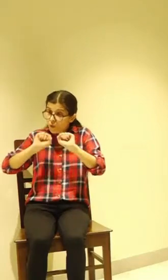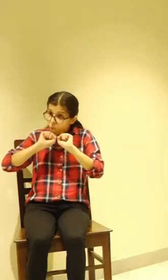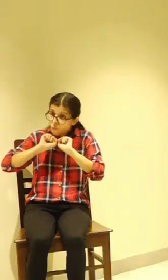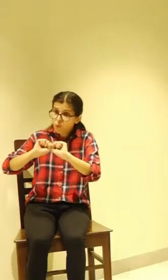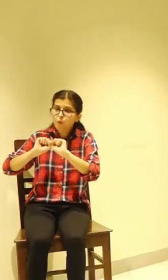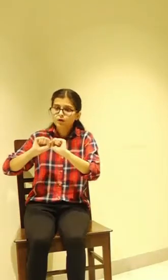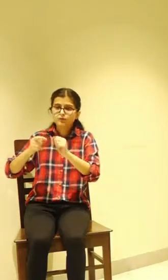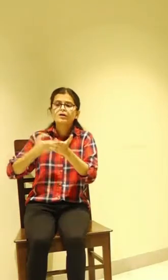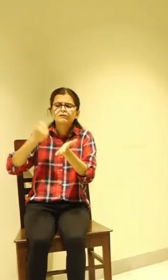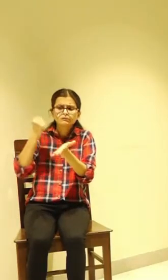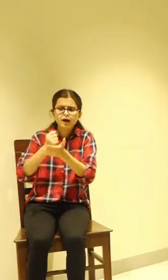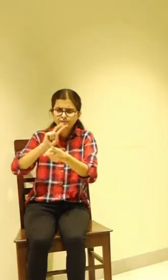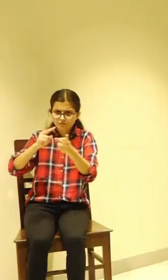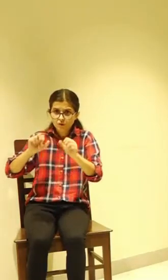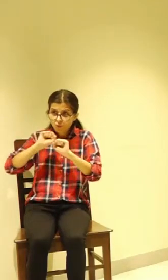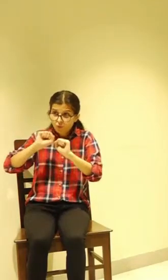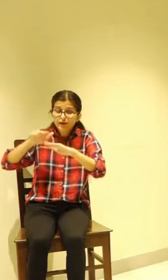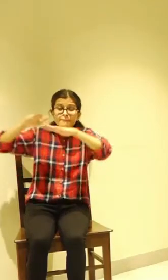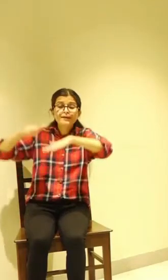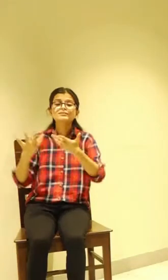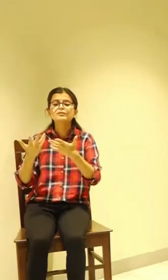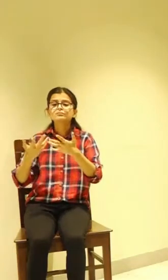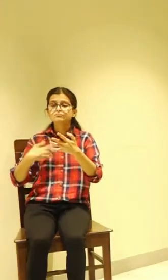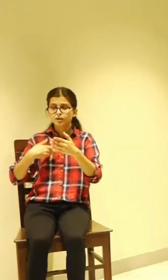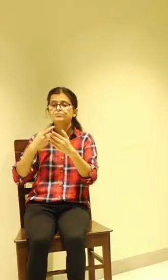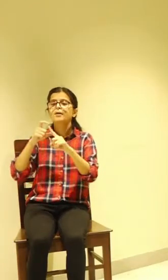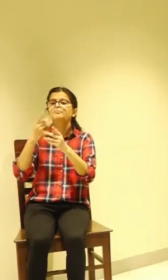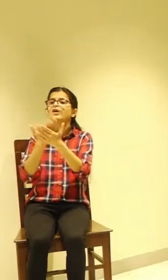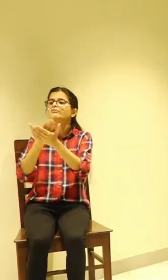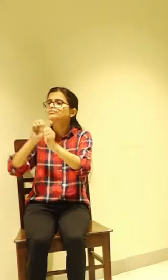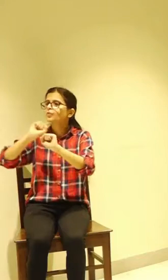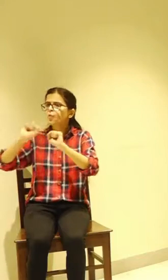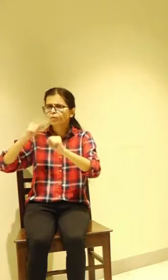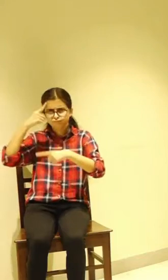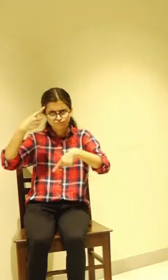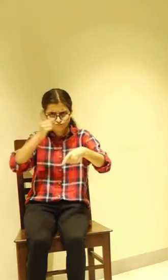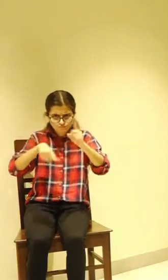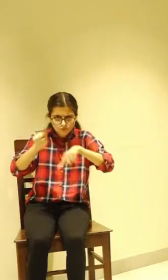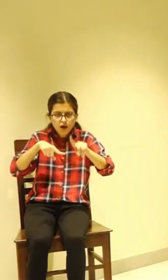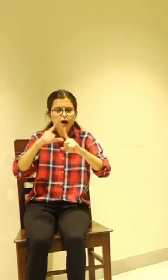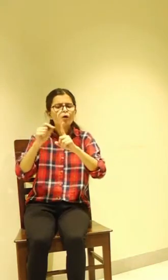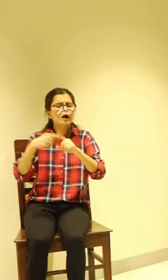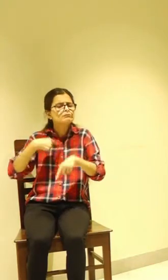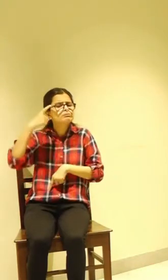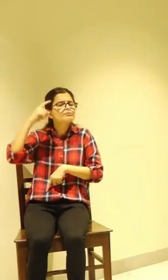on the circumstances, and like you can only craft proportionality analysis by, I think, first